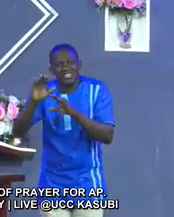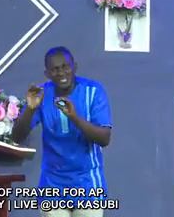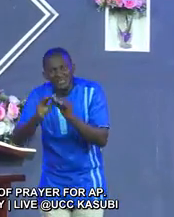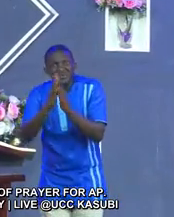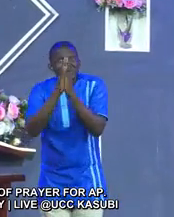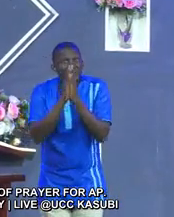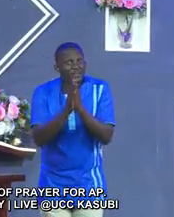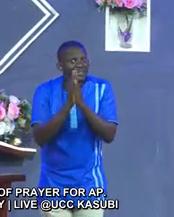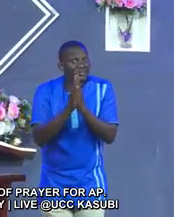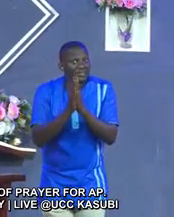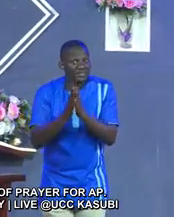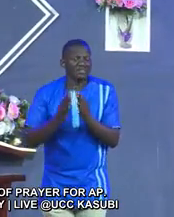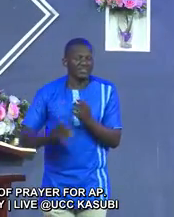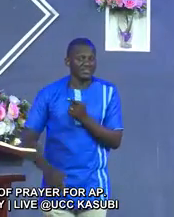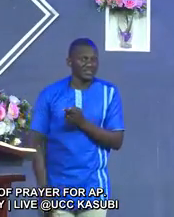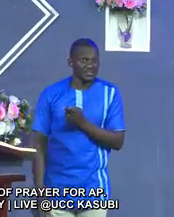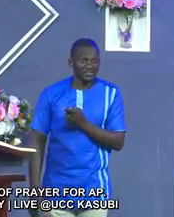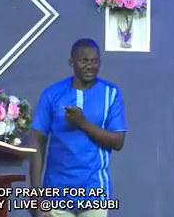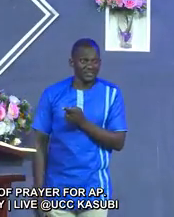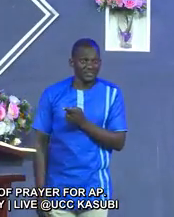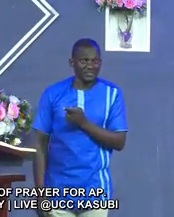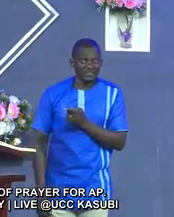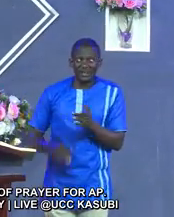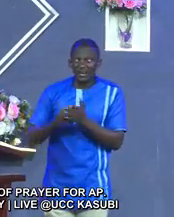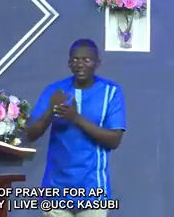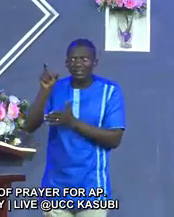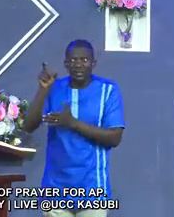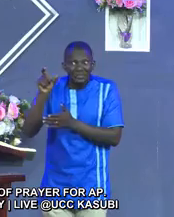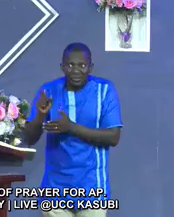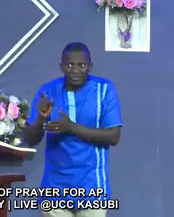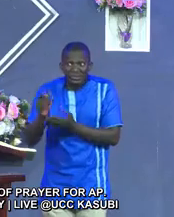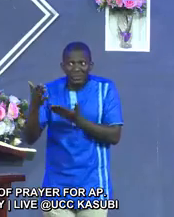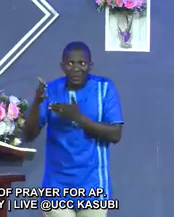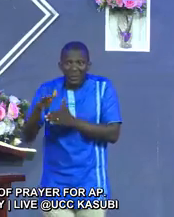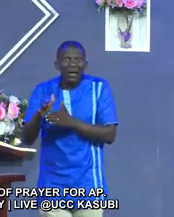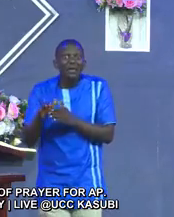to die. So they could not die.